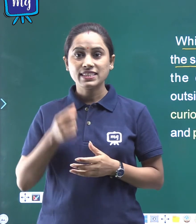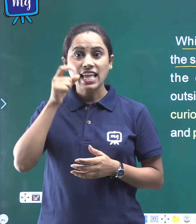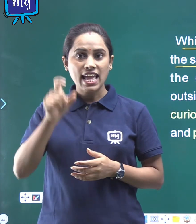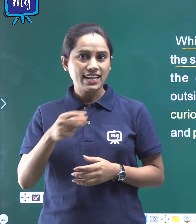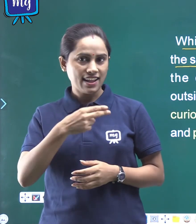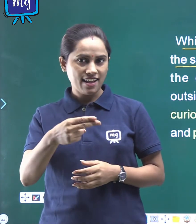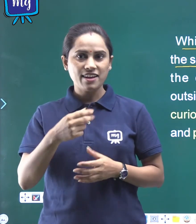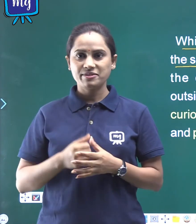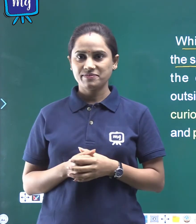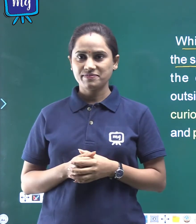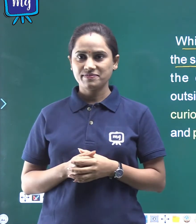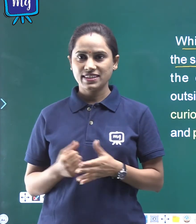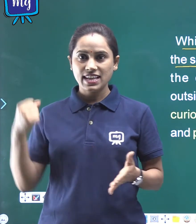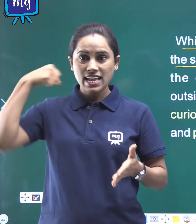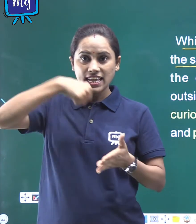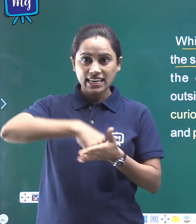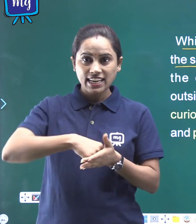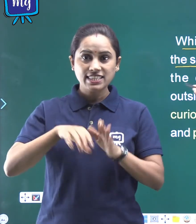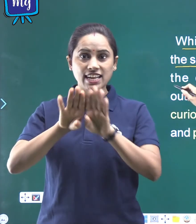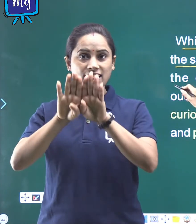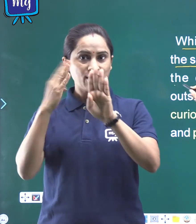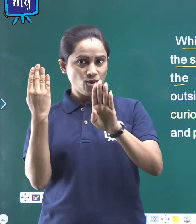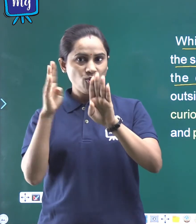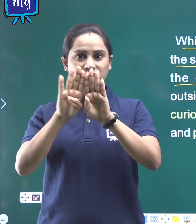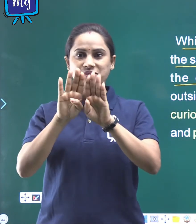Ranga reached the door